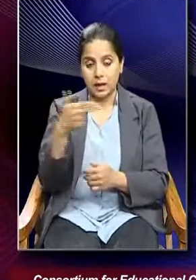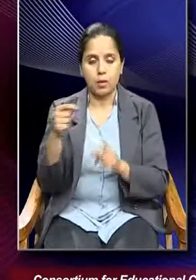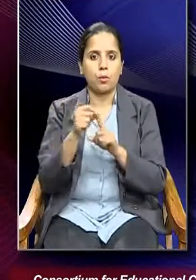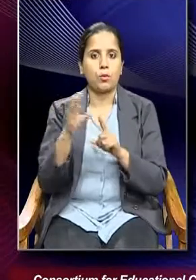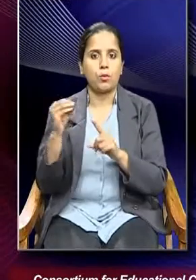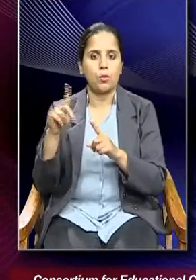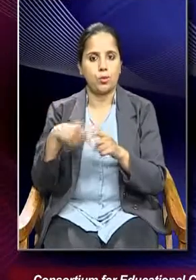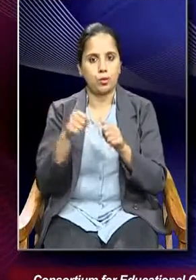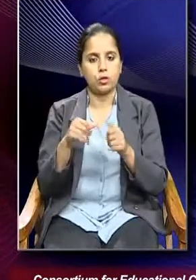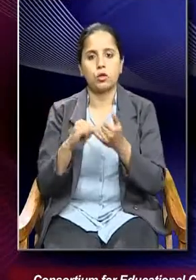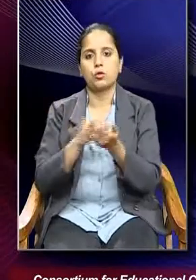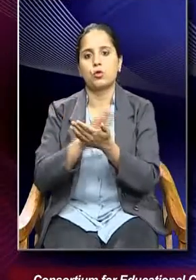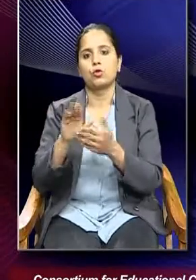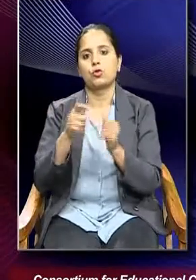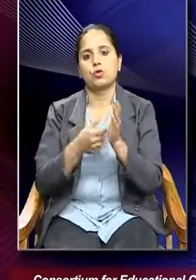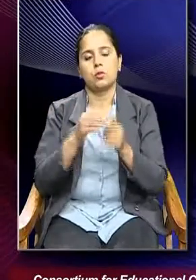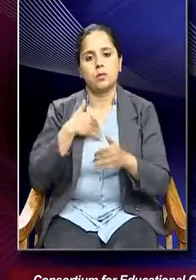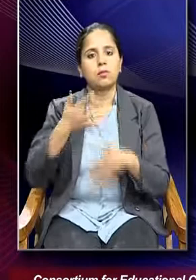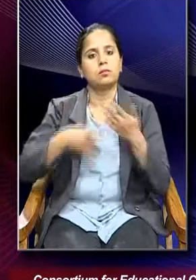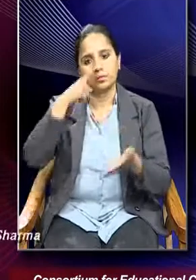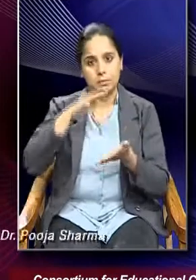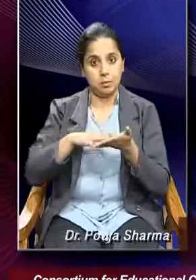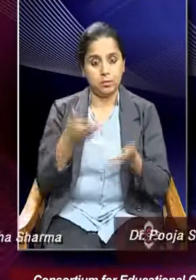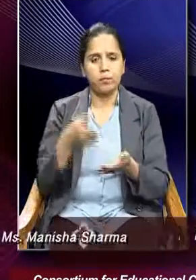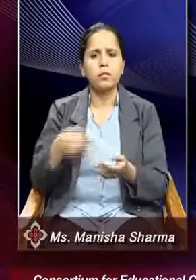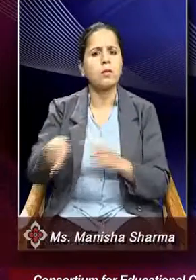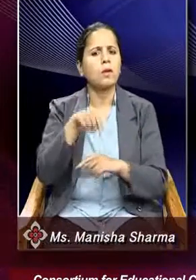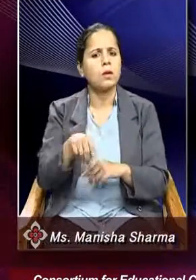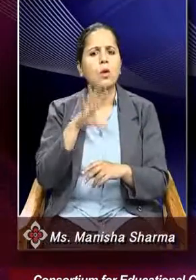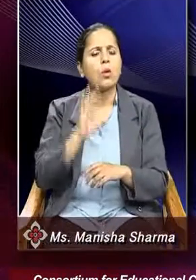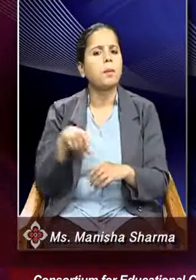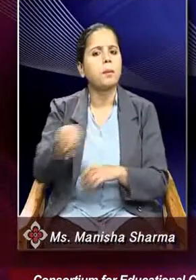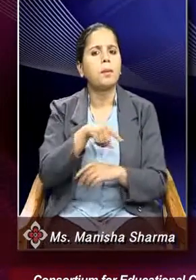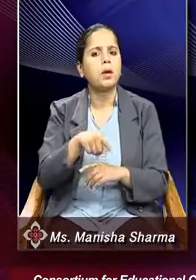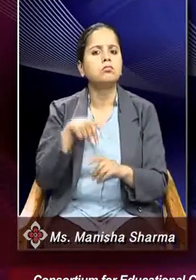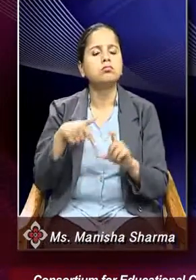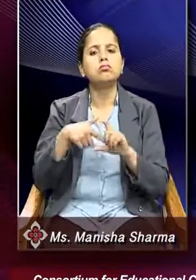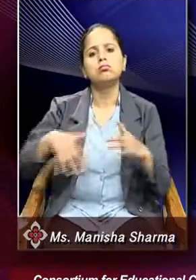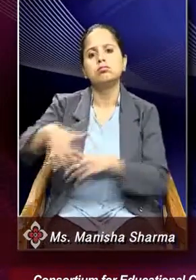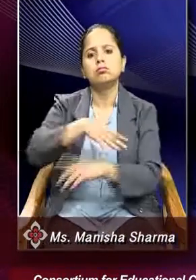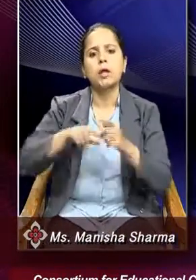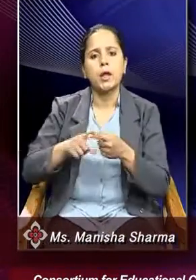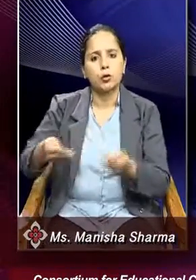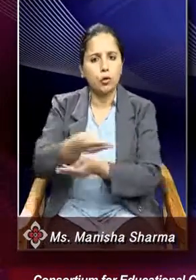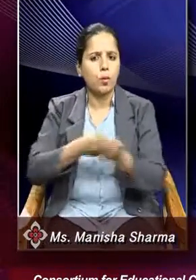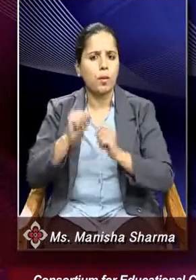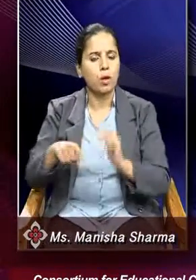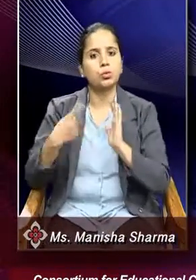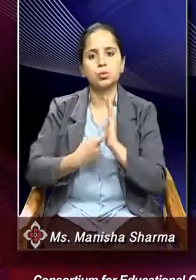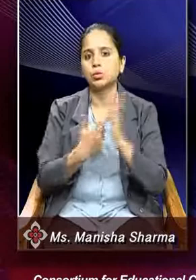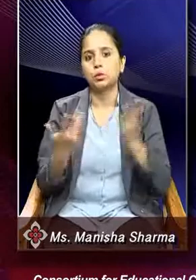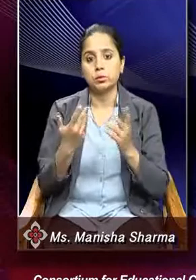Sharma, presenting with Manisha Sharma, the fundamentals of environmental economics. And under this series